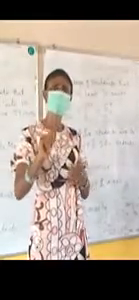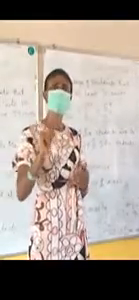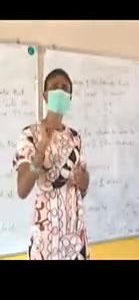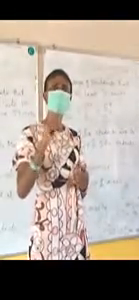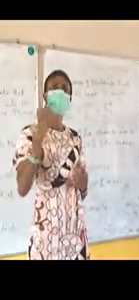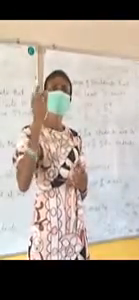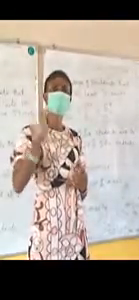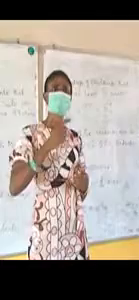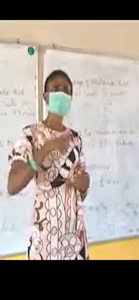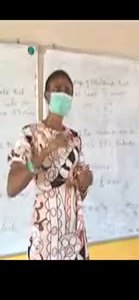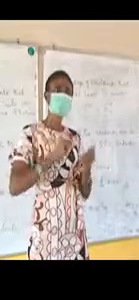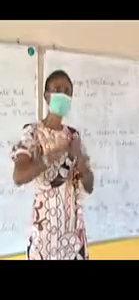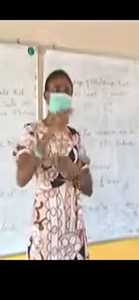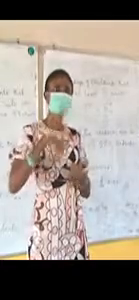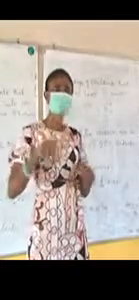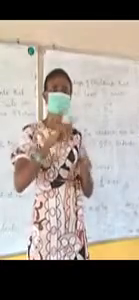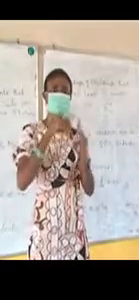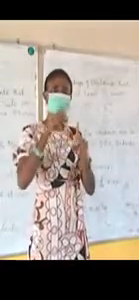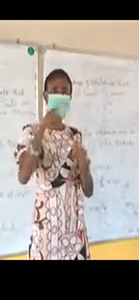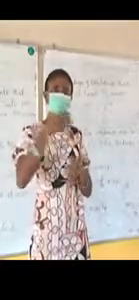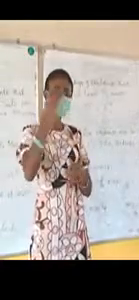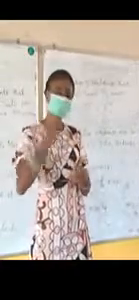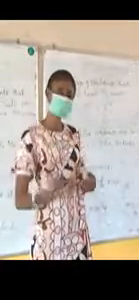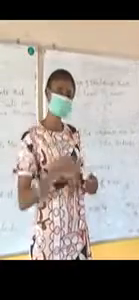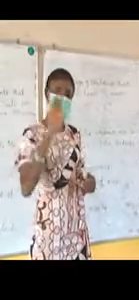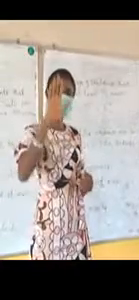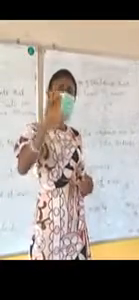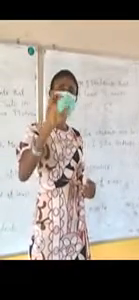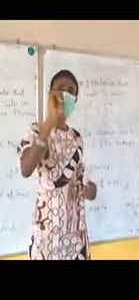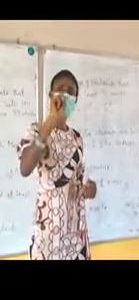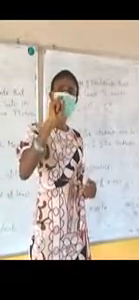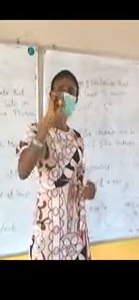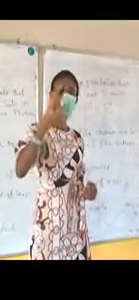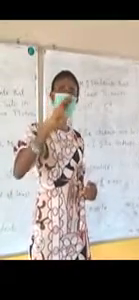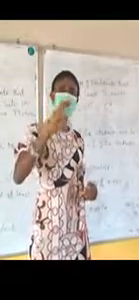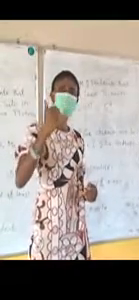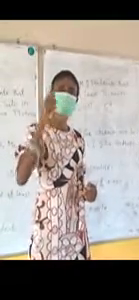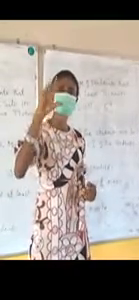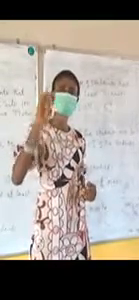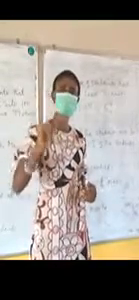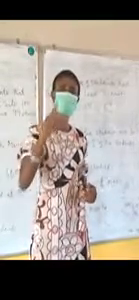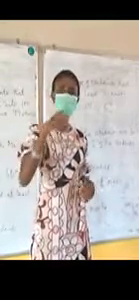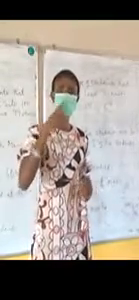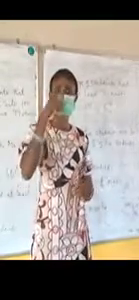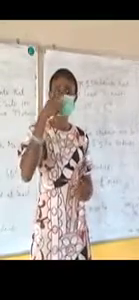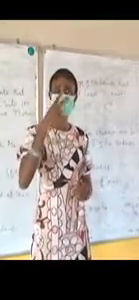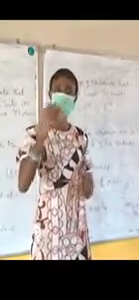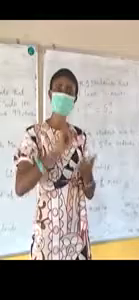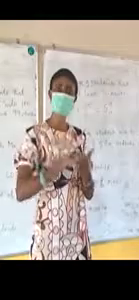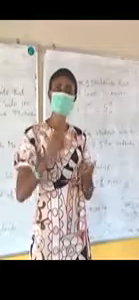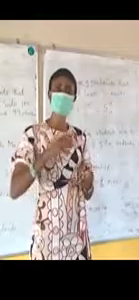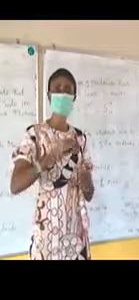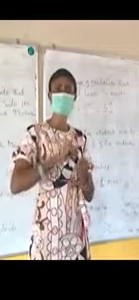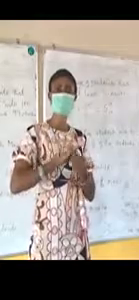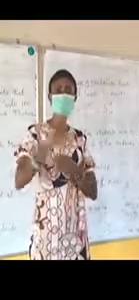If you draw your graph to scale, you will discover that the pass mark, according to what I